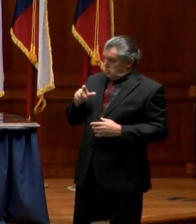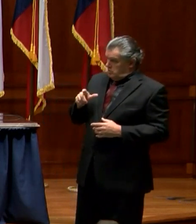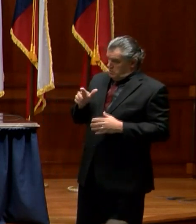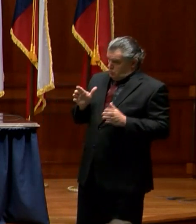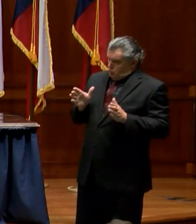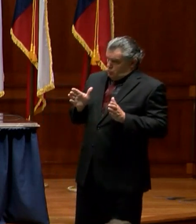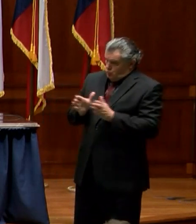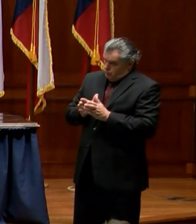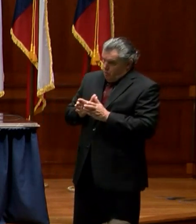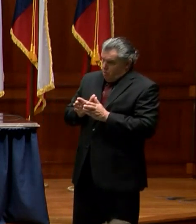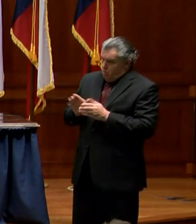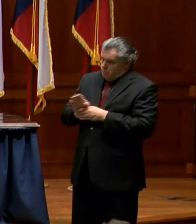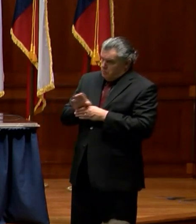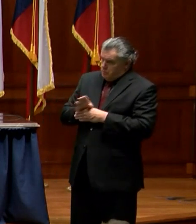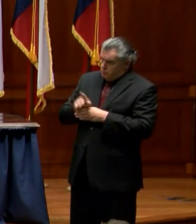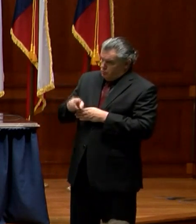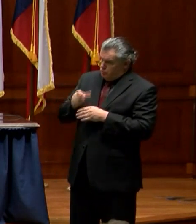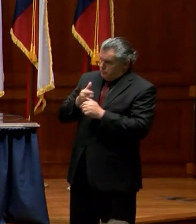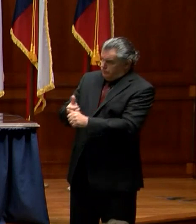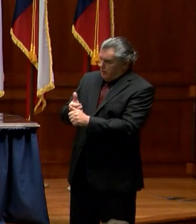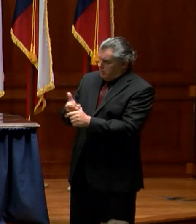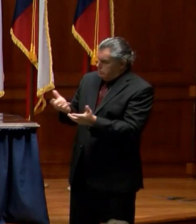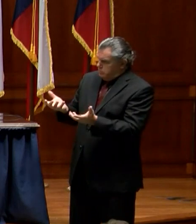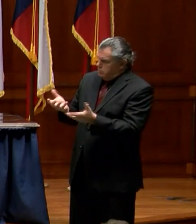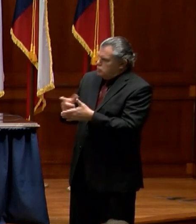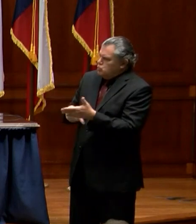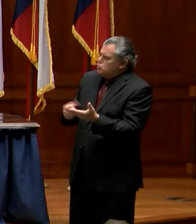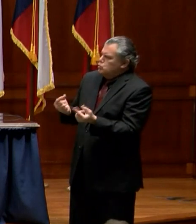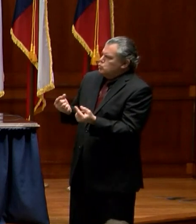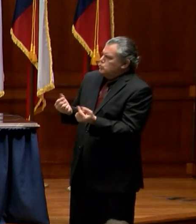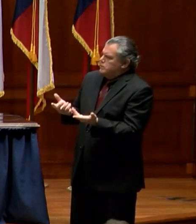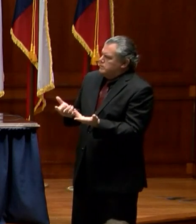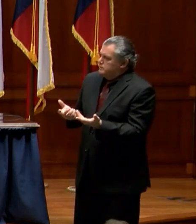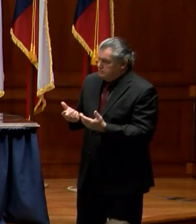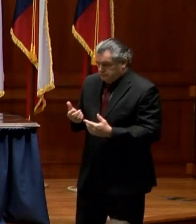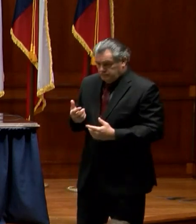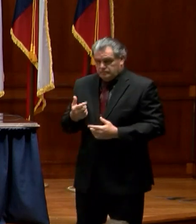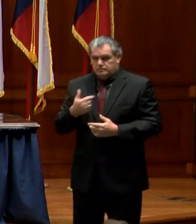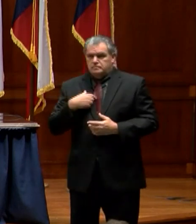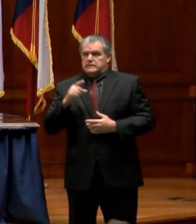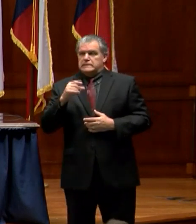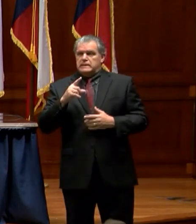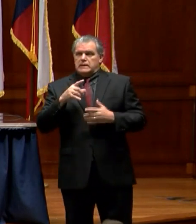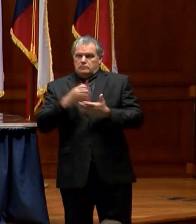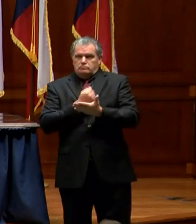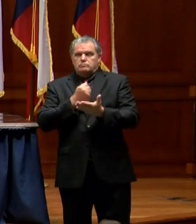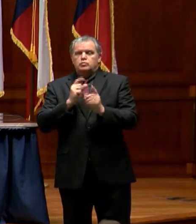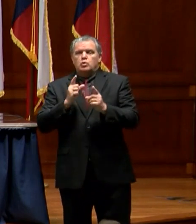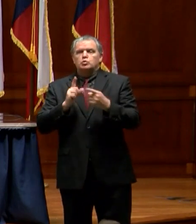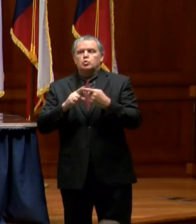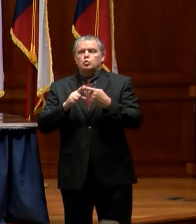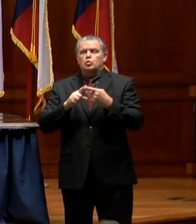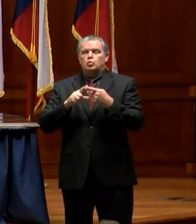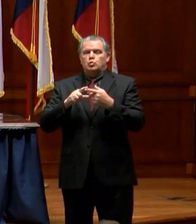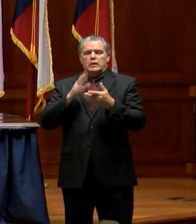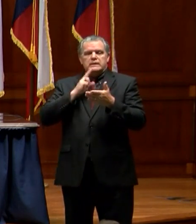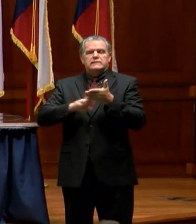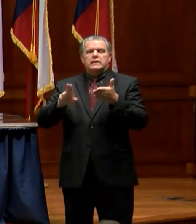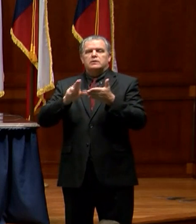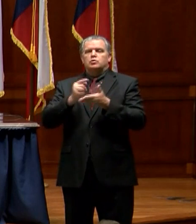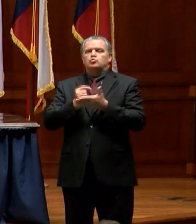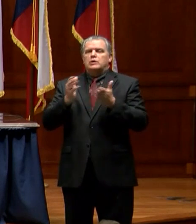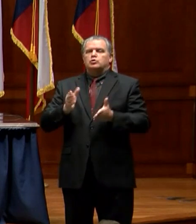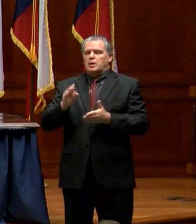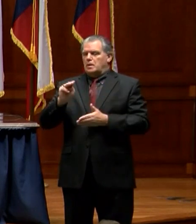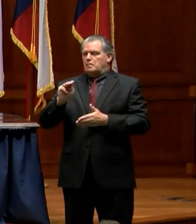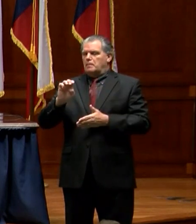at refreshing those restrictions? I've had the opportunity to visit with the Secretary of the Treasury, Mnuchin, as well as